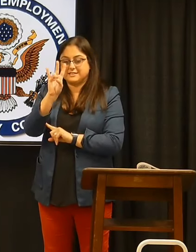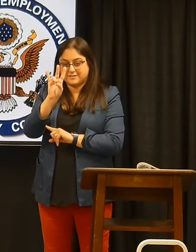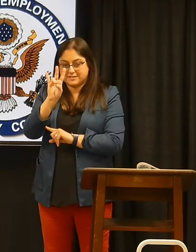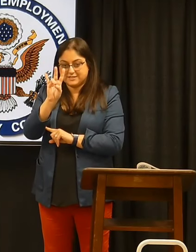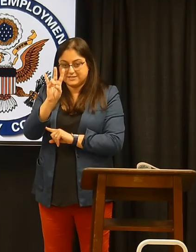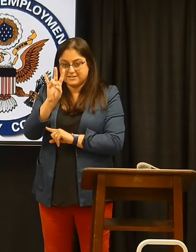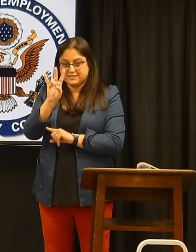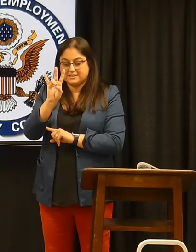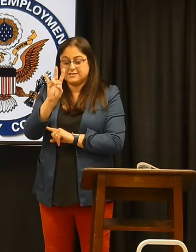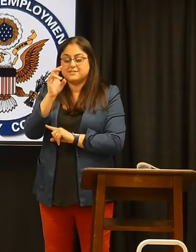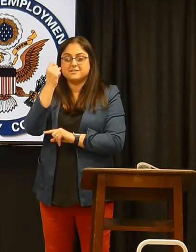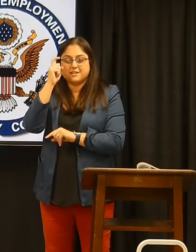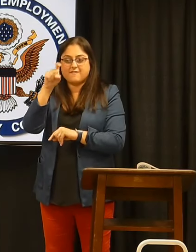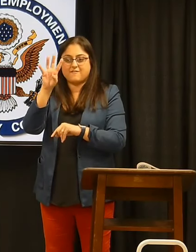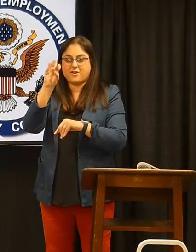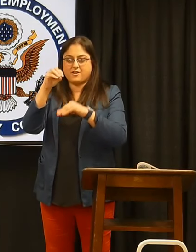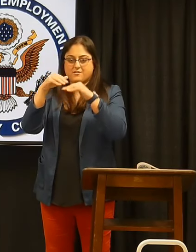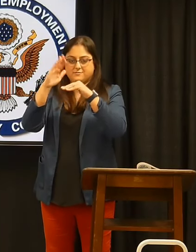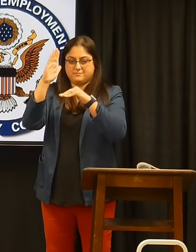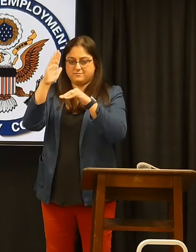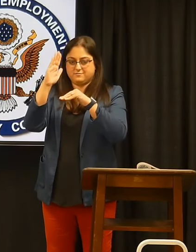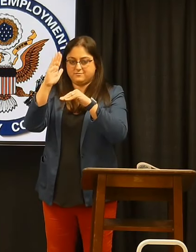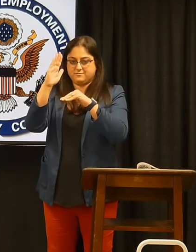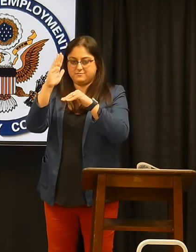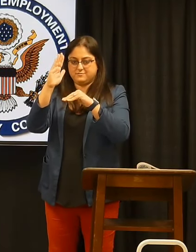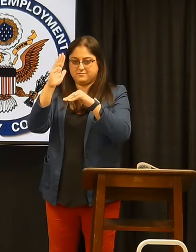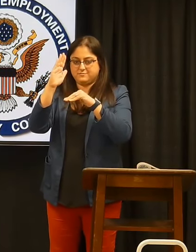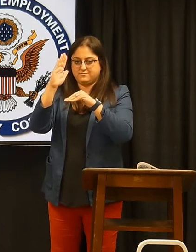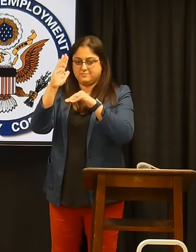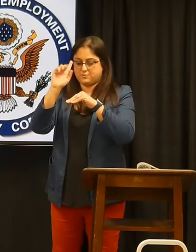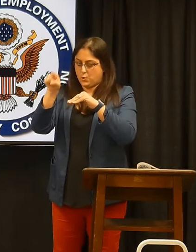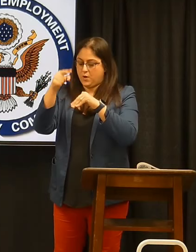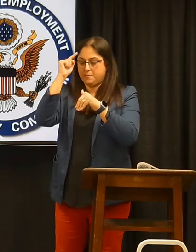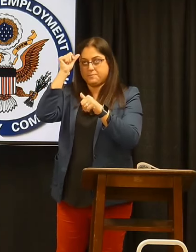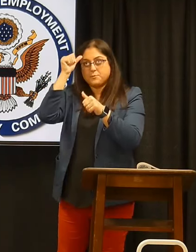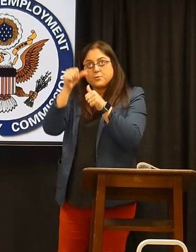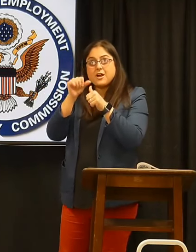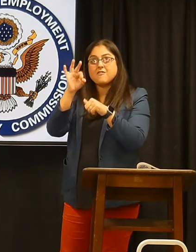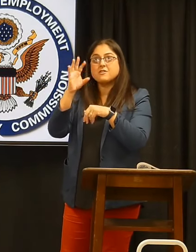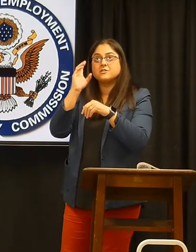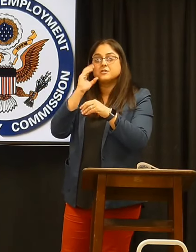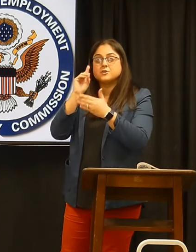Age Discrimination Employment Act of 1967. That's where if you're 40 or above and discriminated against.